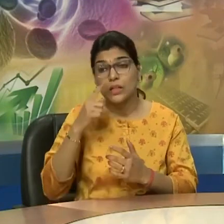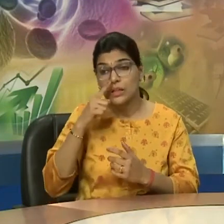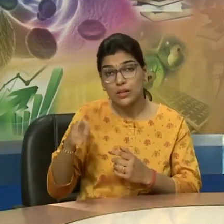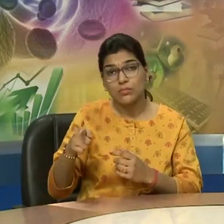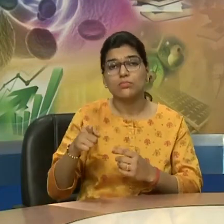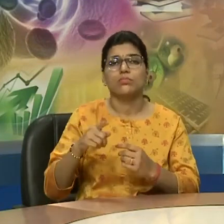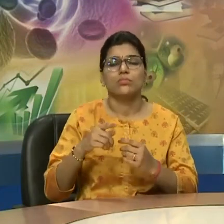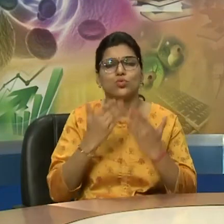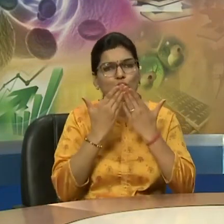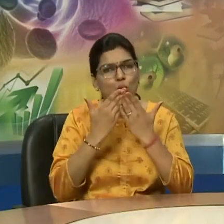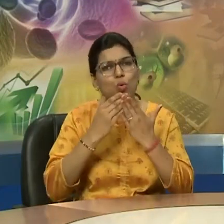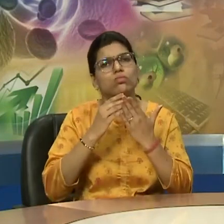Nima,